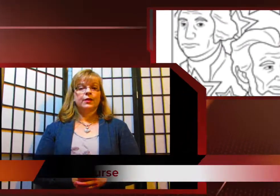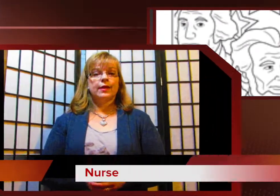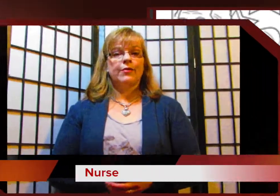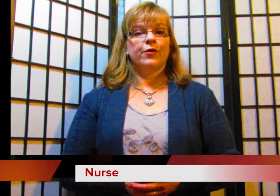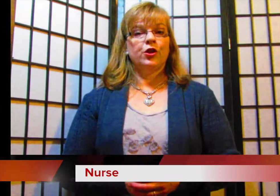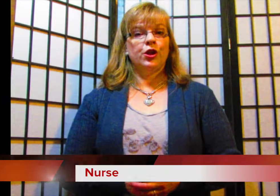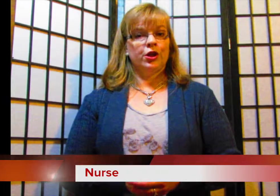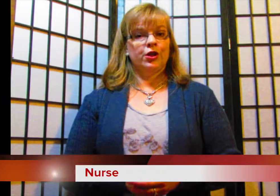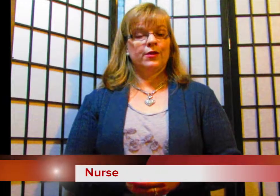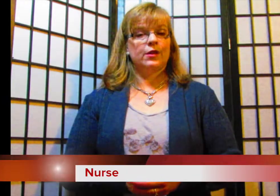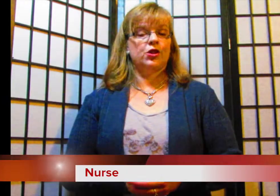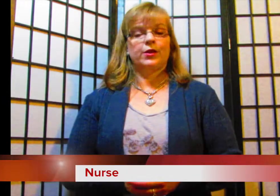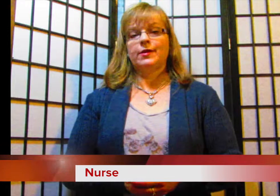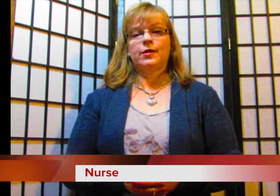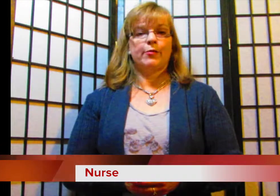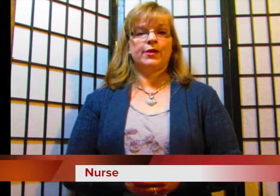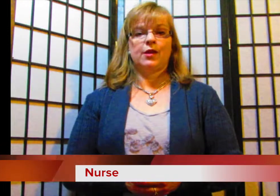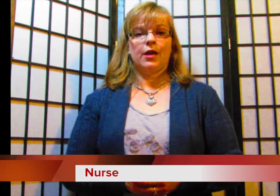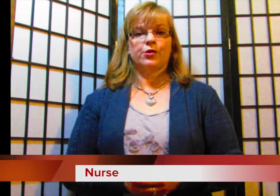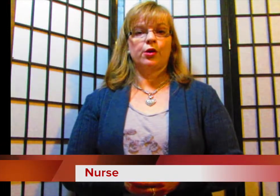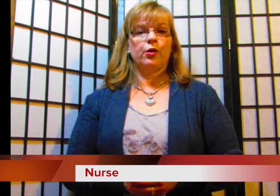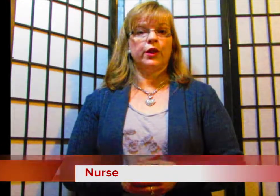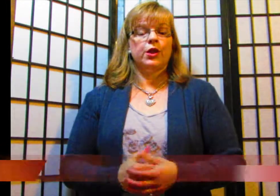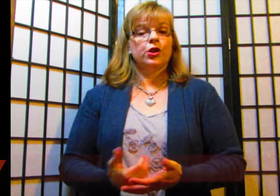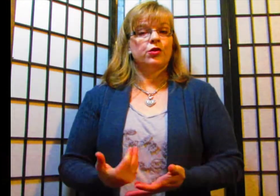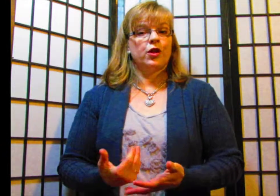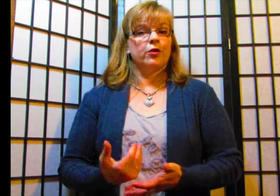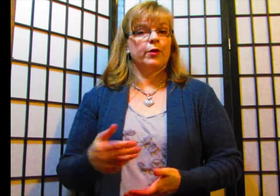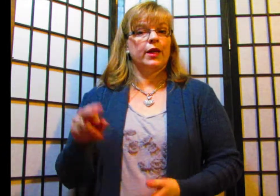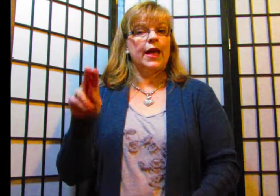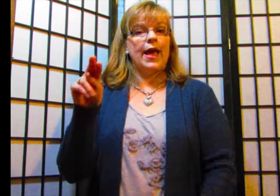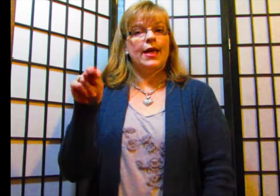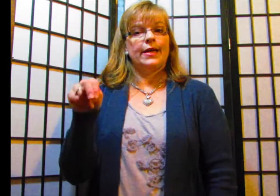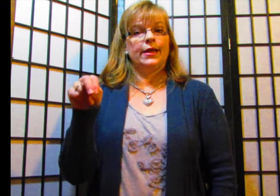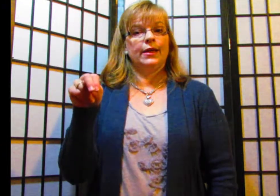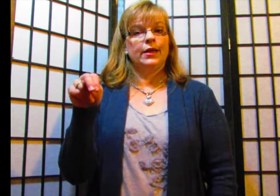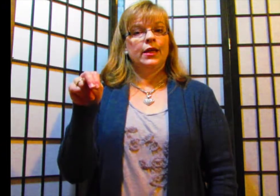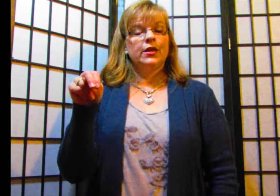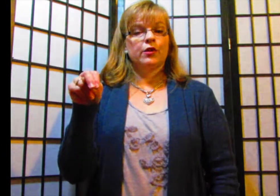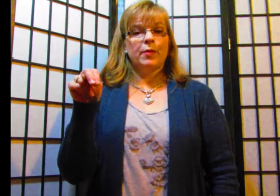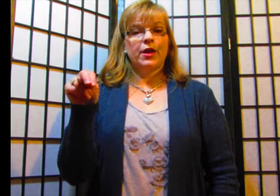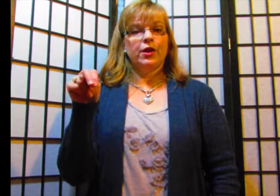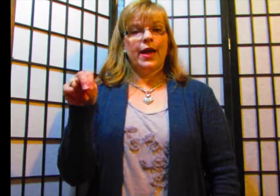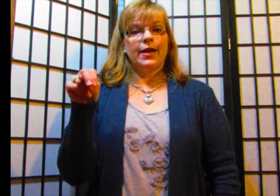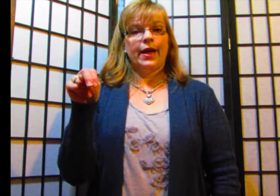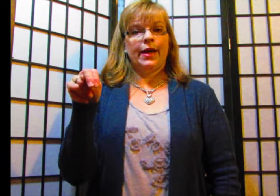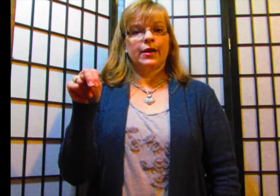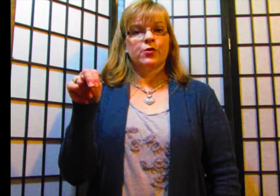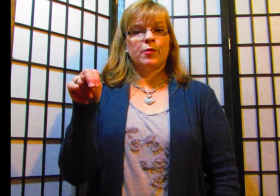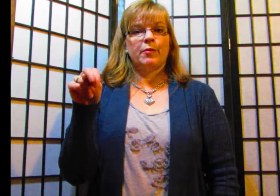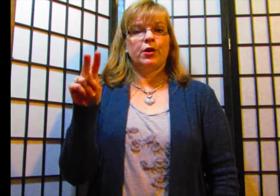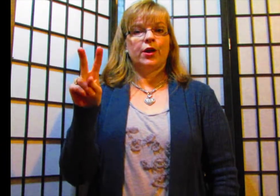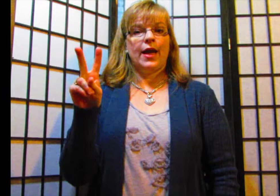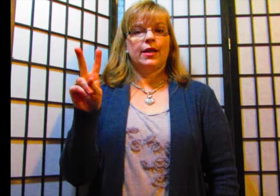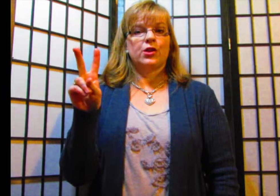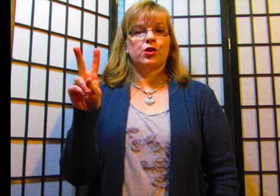Sign for nurse is just the same as doctor, only nurse starts with an N. So make your N hand. Remember, your N is your